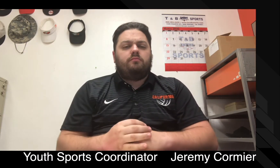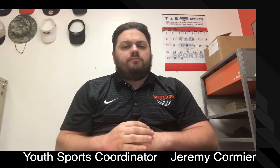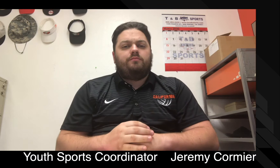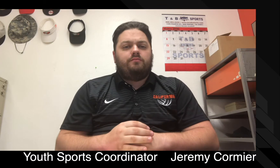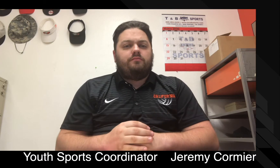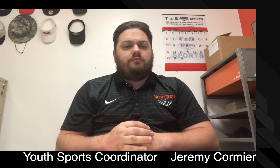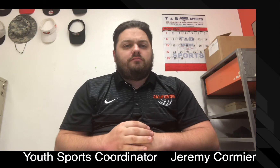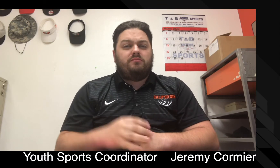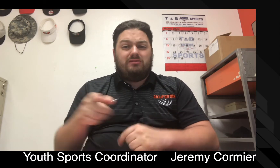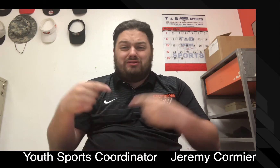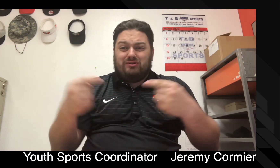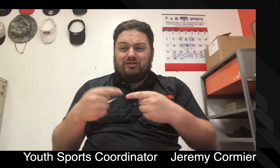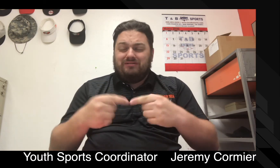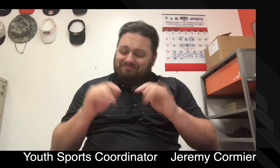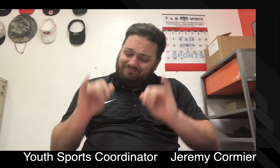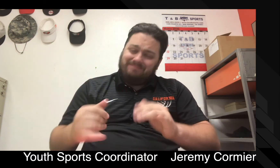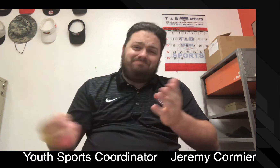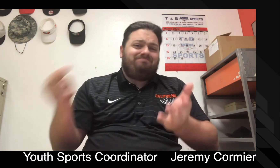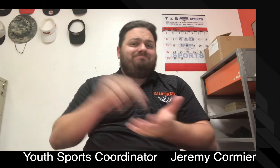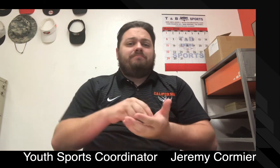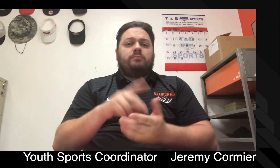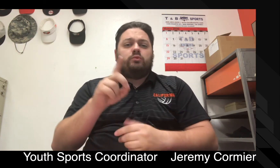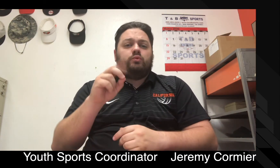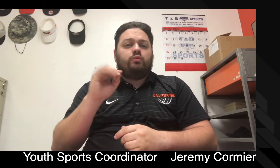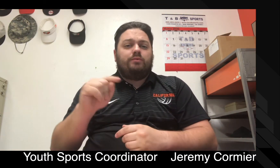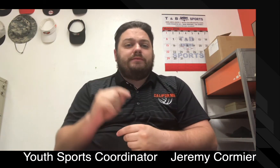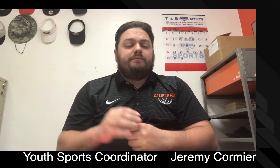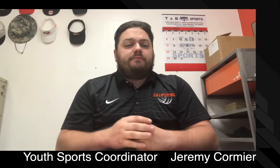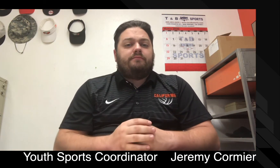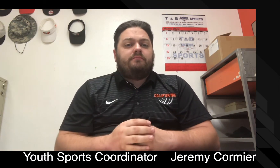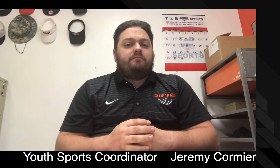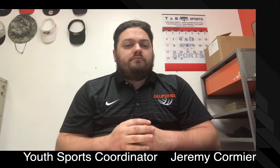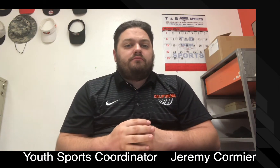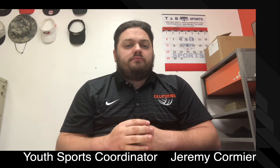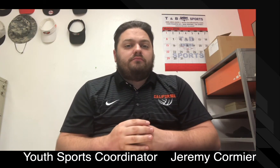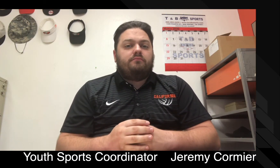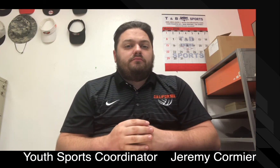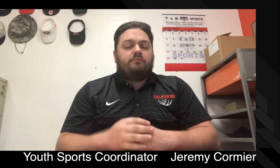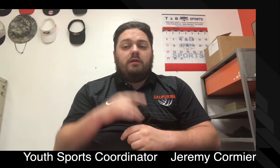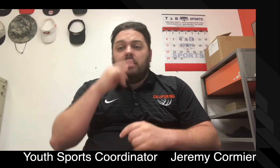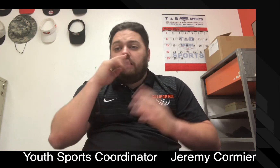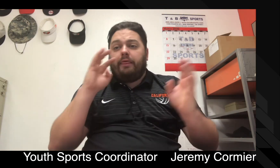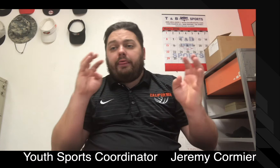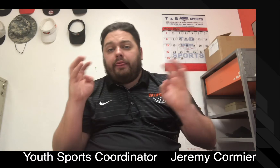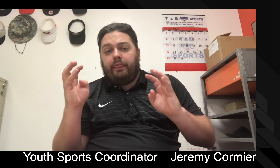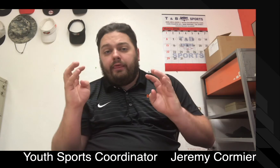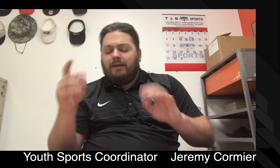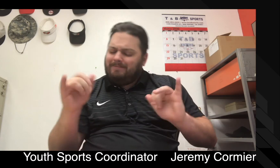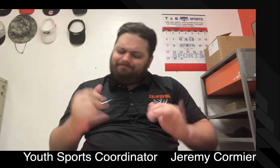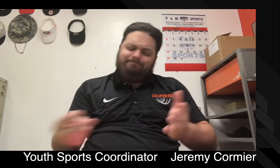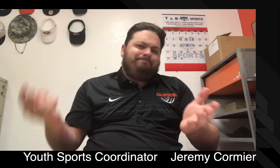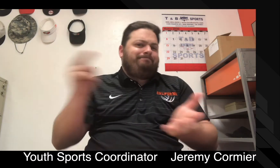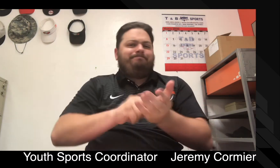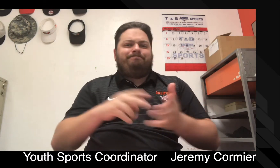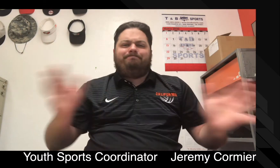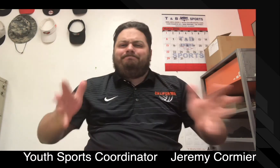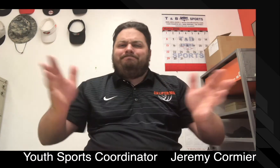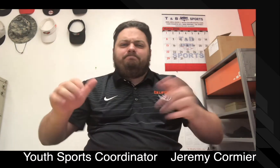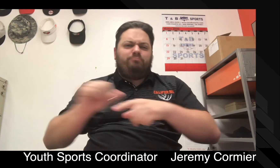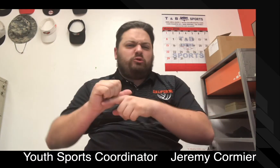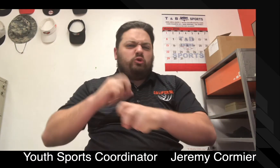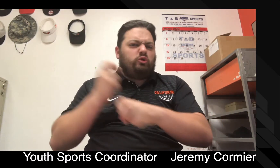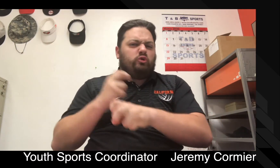up to do it. If she's hurt, she still gets up to do it. If the team's